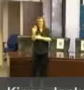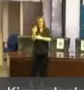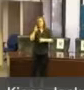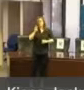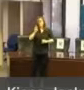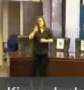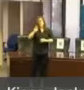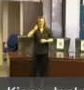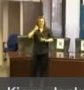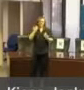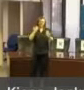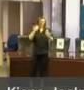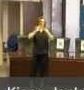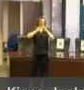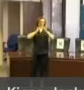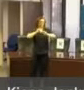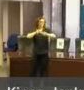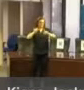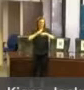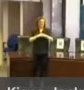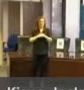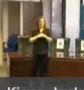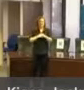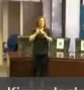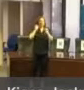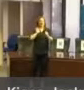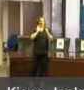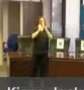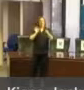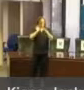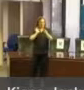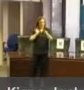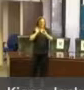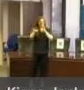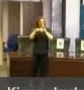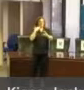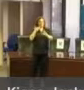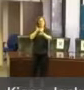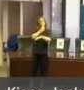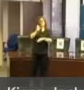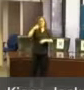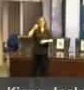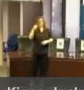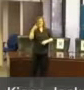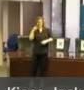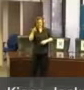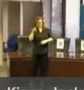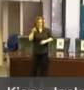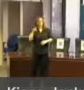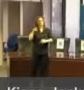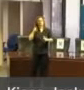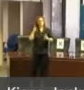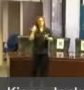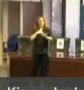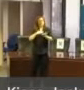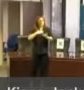event, and we are accepting written comments on or before September 18th and encourage people to use the